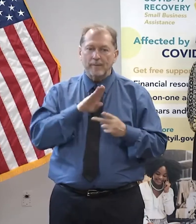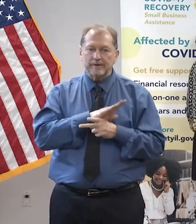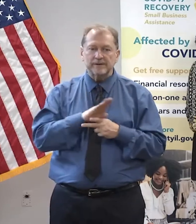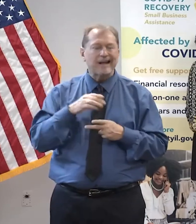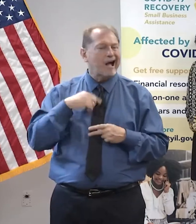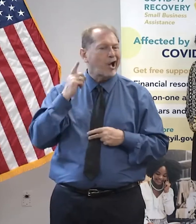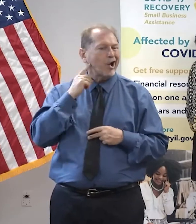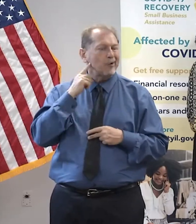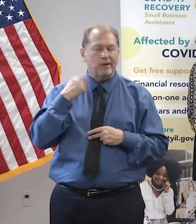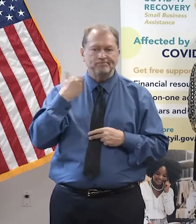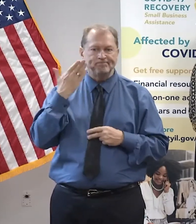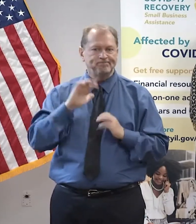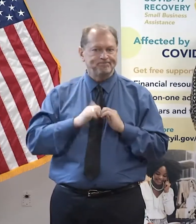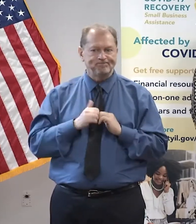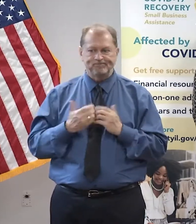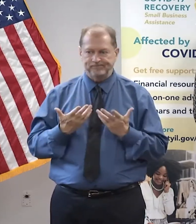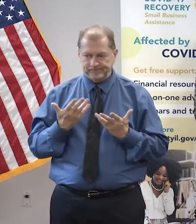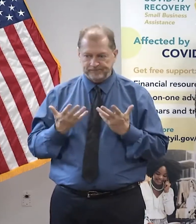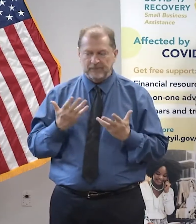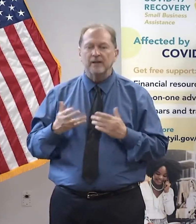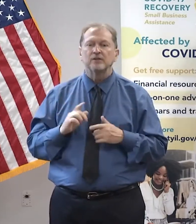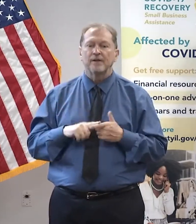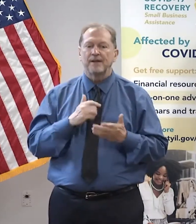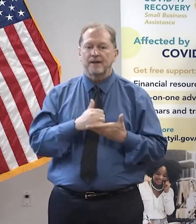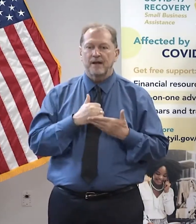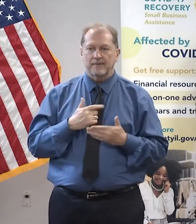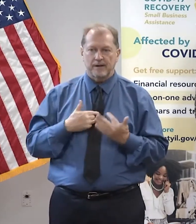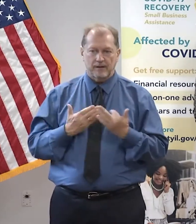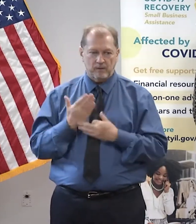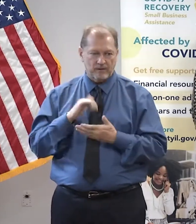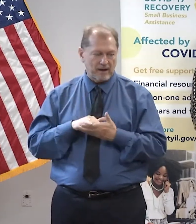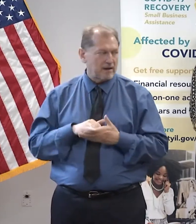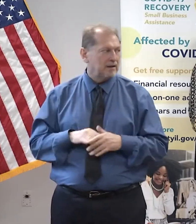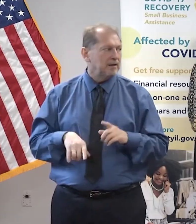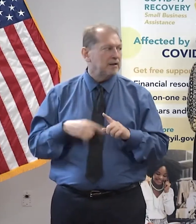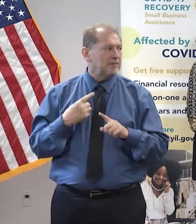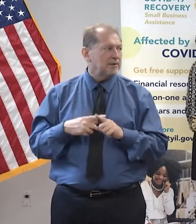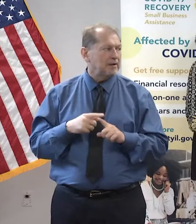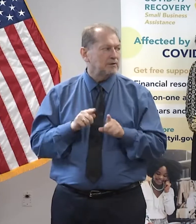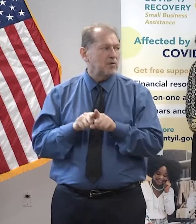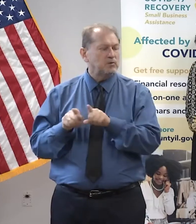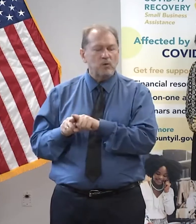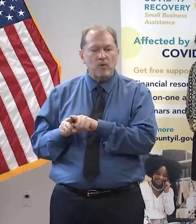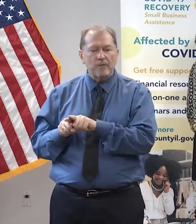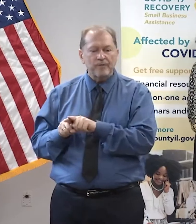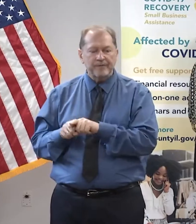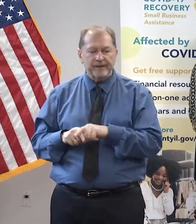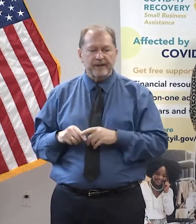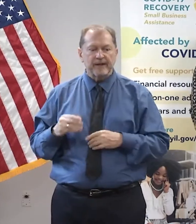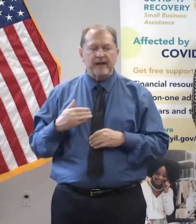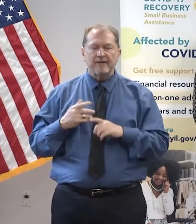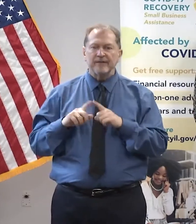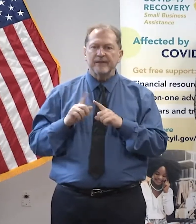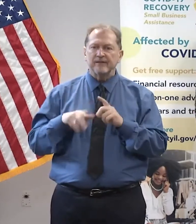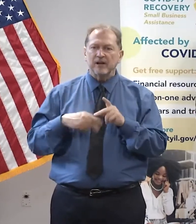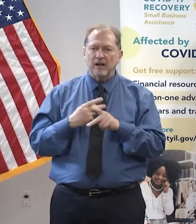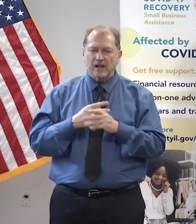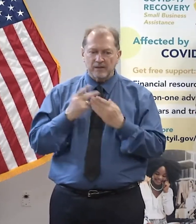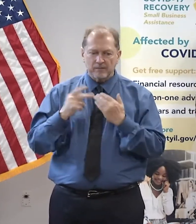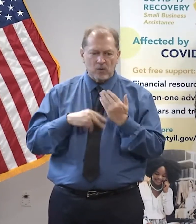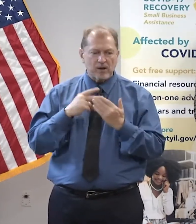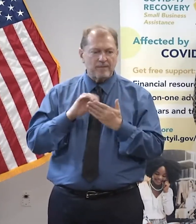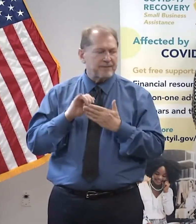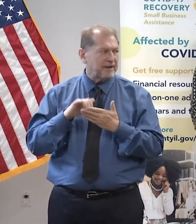didn't know a lot about, so they're helping me through that step. And then also, they have all kind of programs that they help